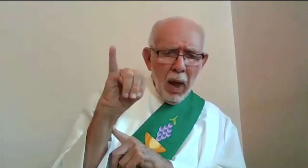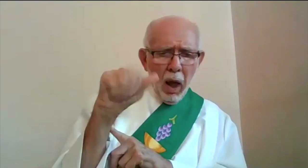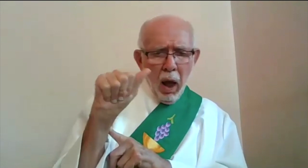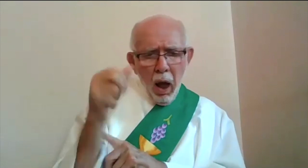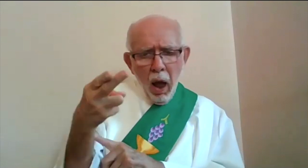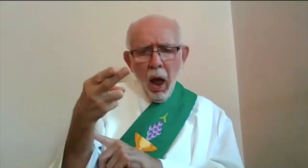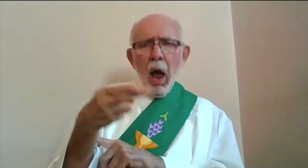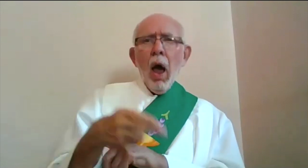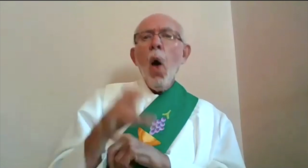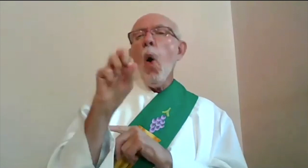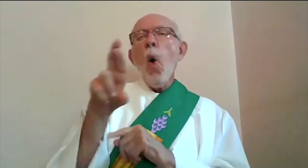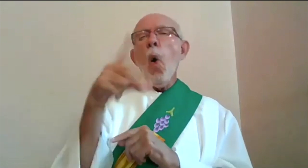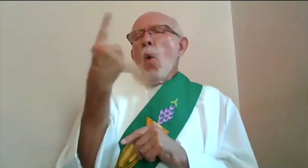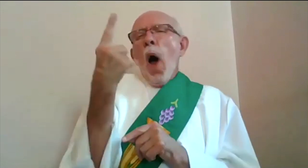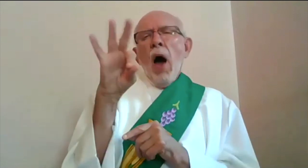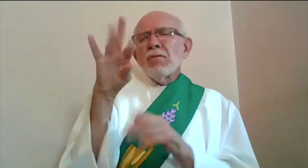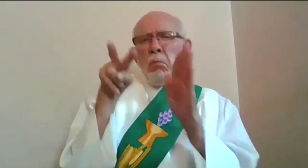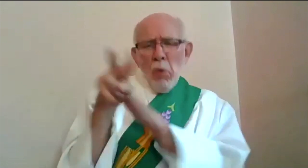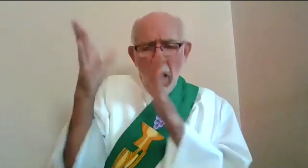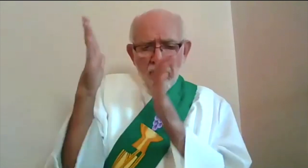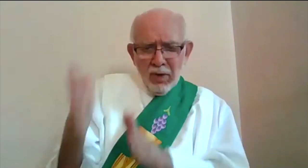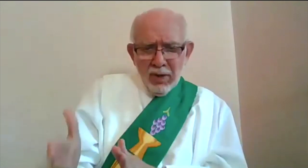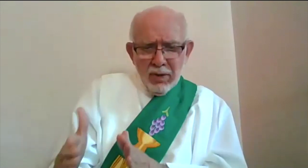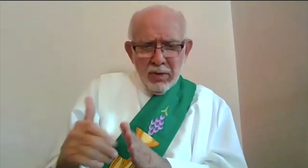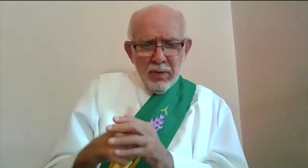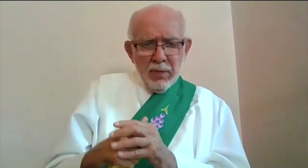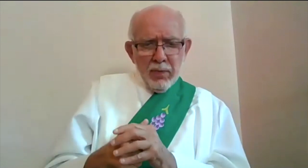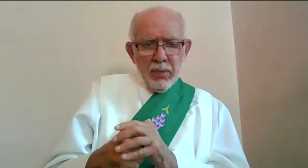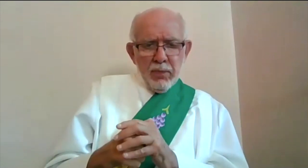Jeremiah, or one of the prophets."